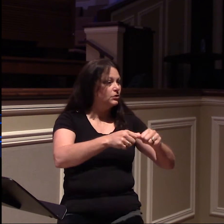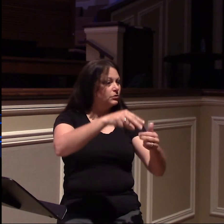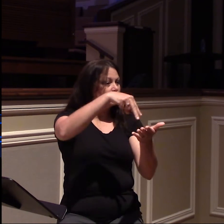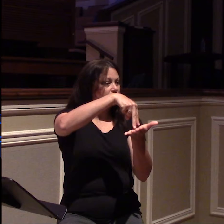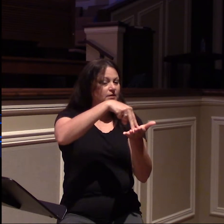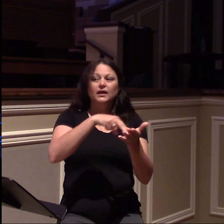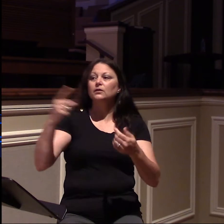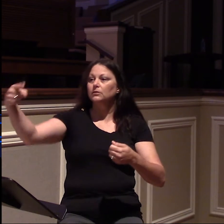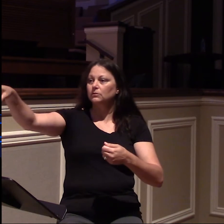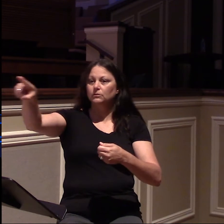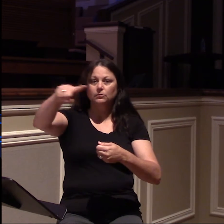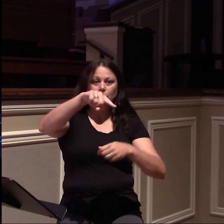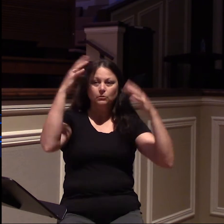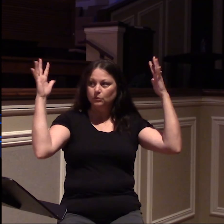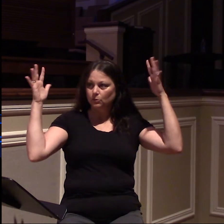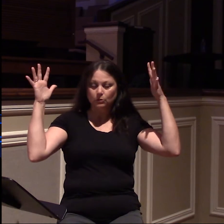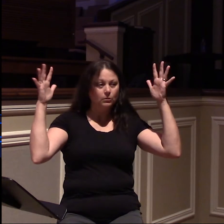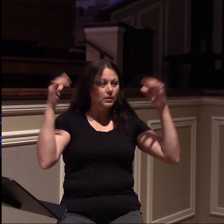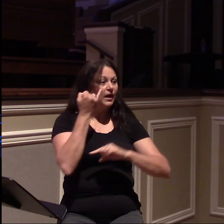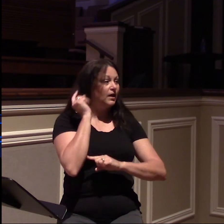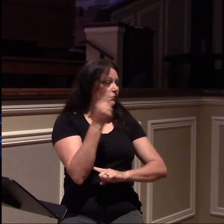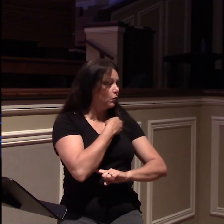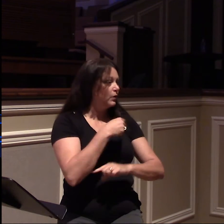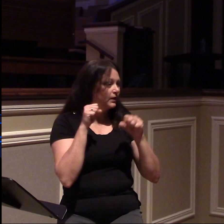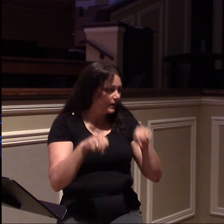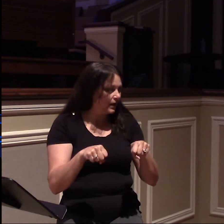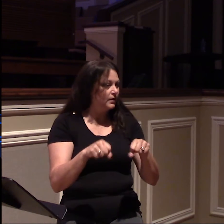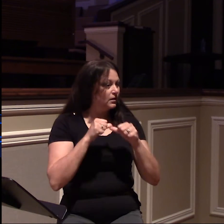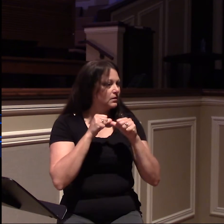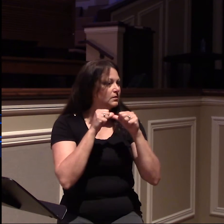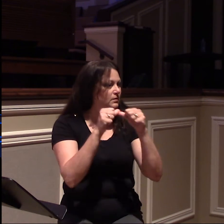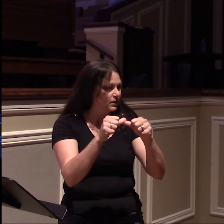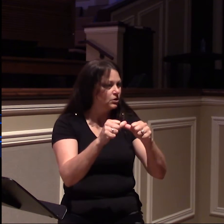if the people of God can take our stand here in this hour,